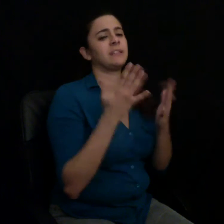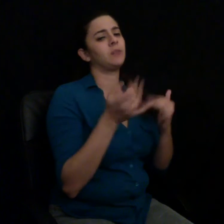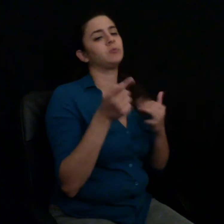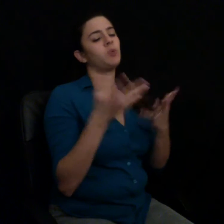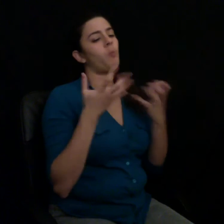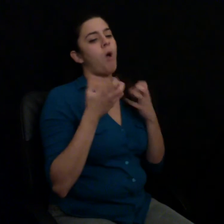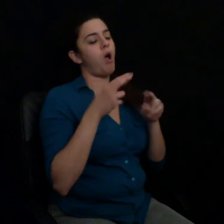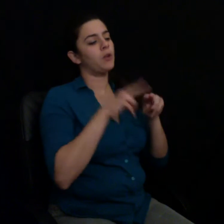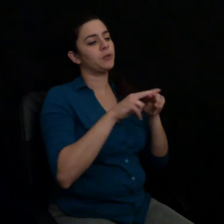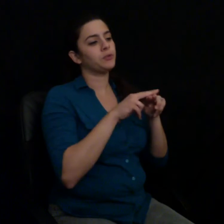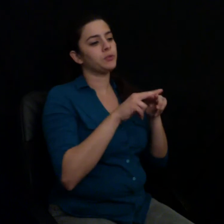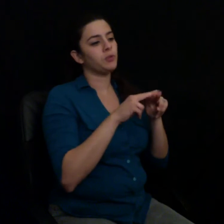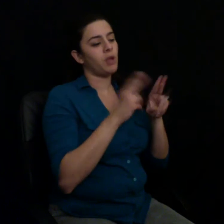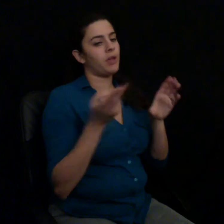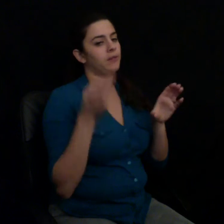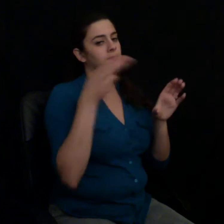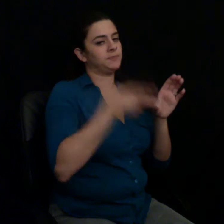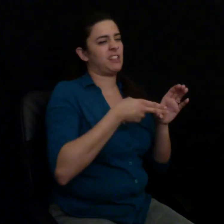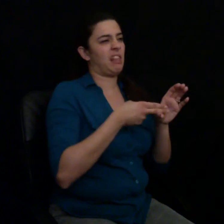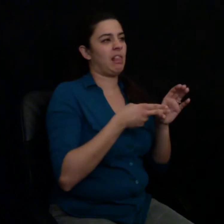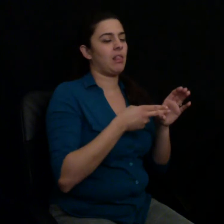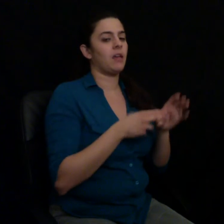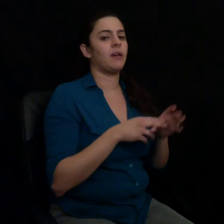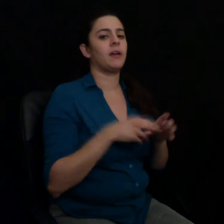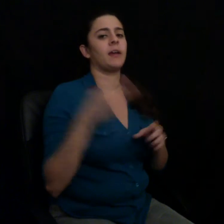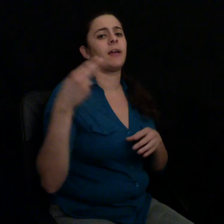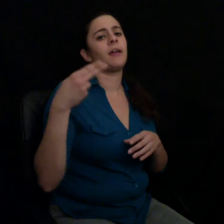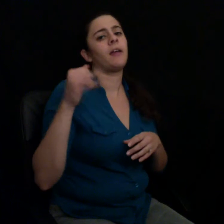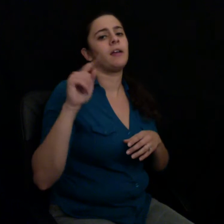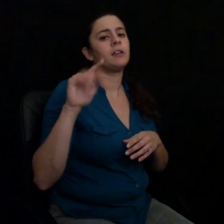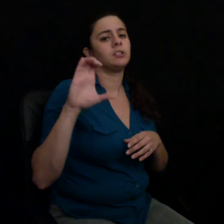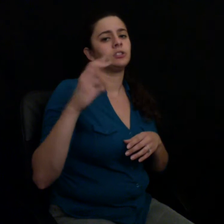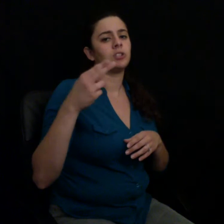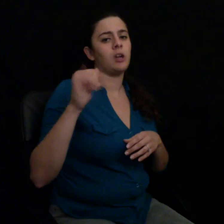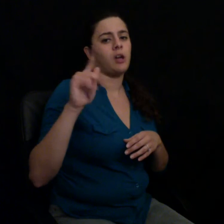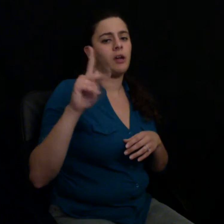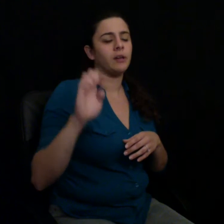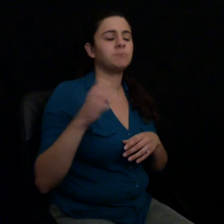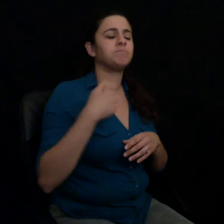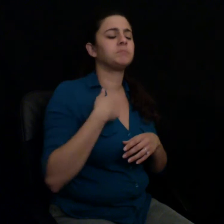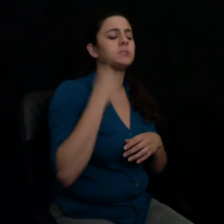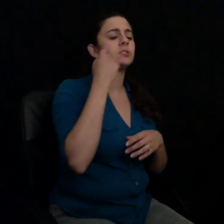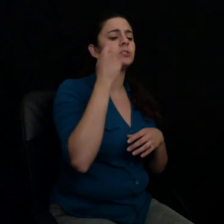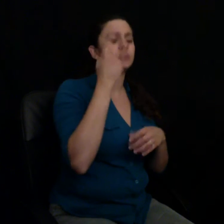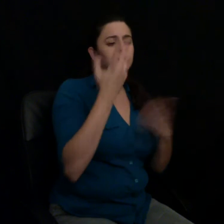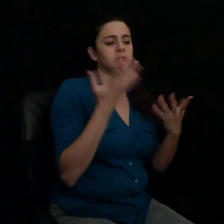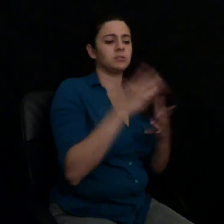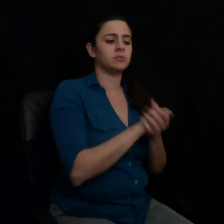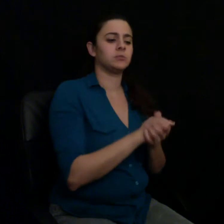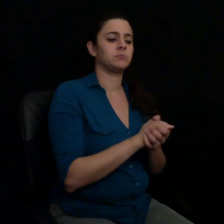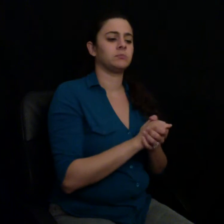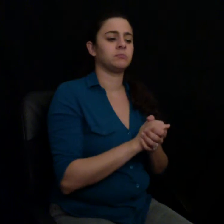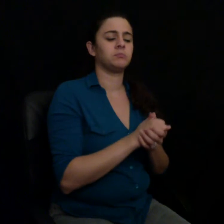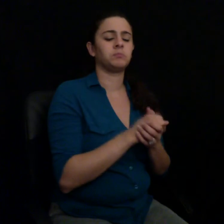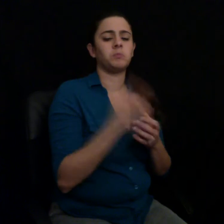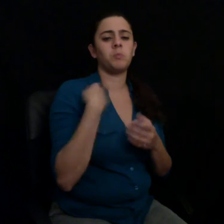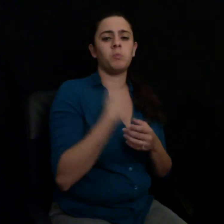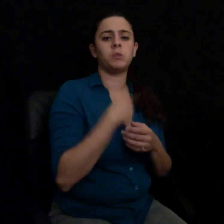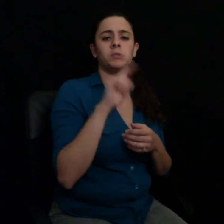not her style of traveling, and I completely understand that. So what we want to do is just travel the world. We want to live in different countries and